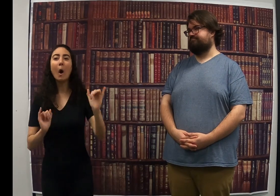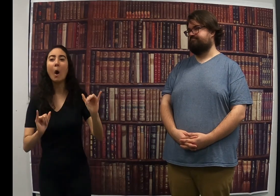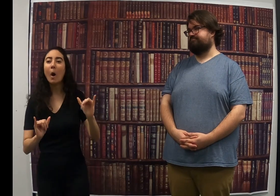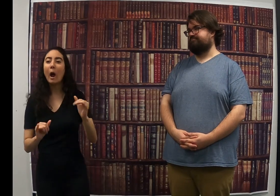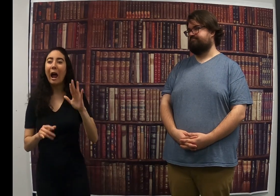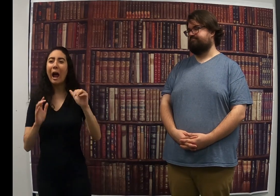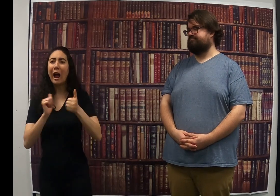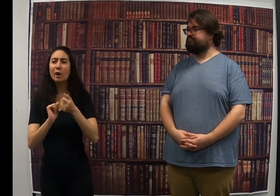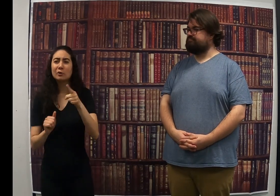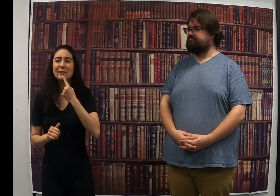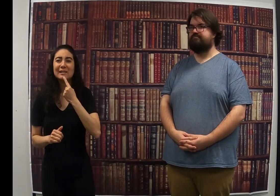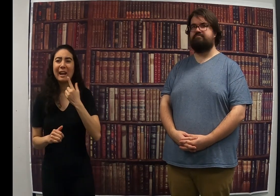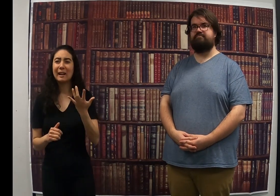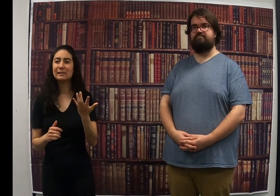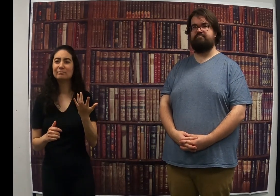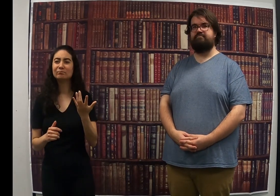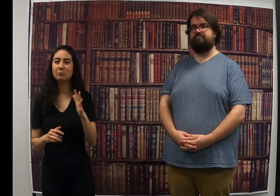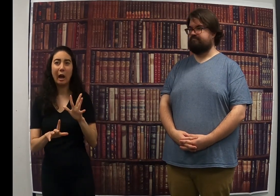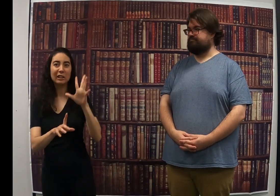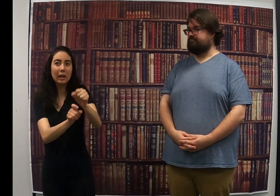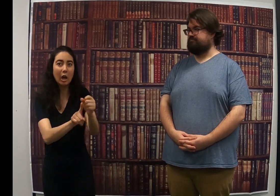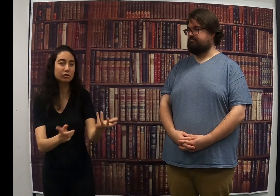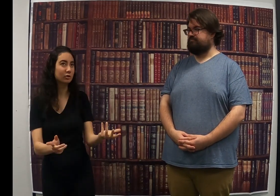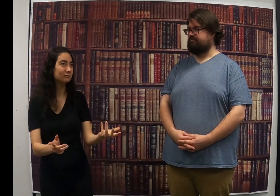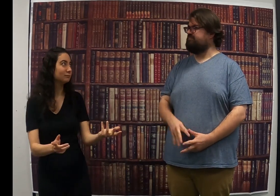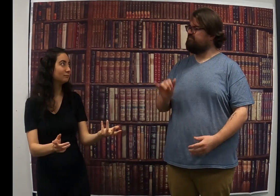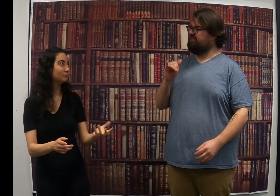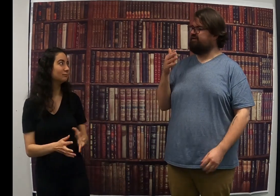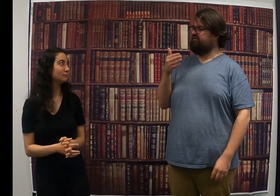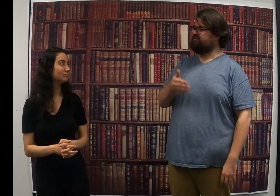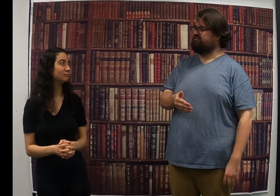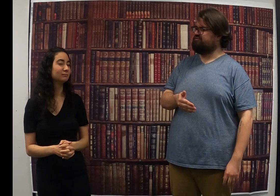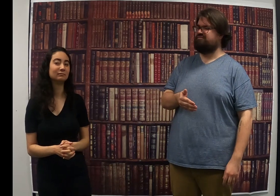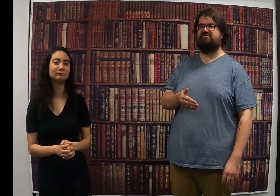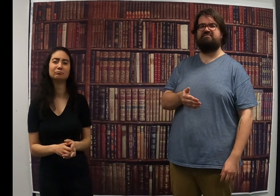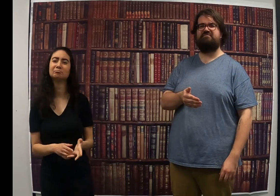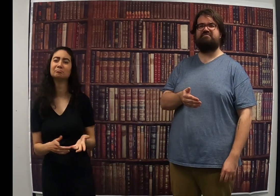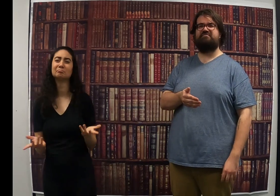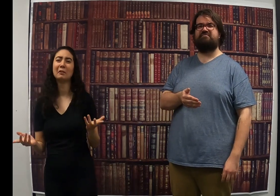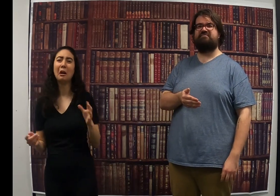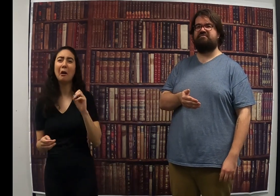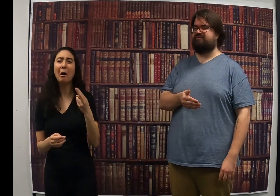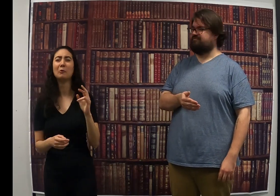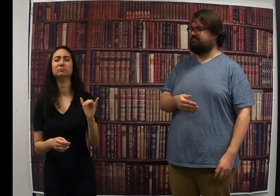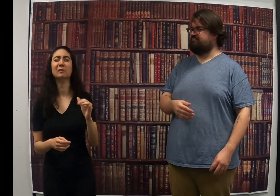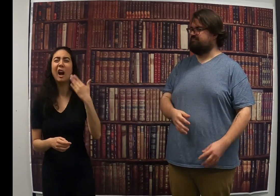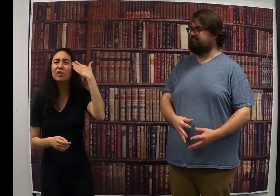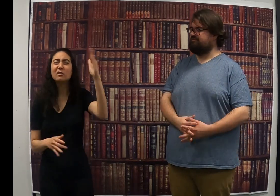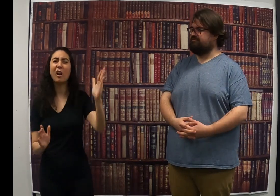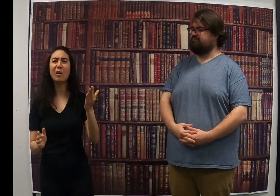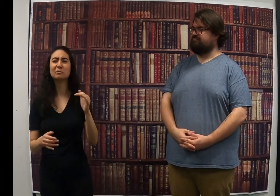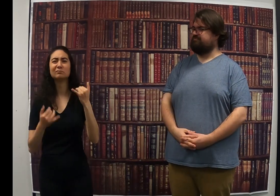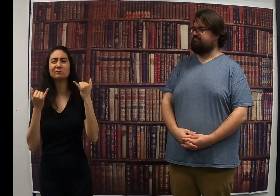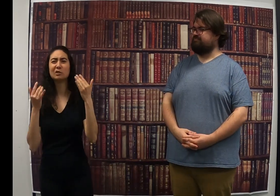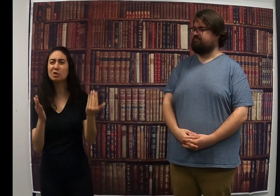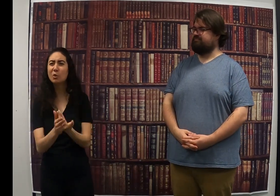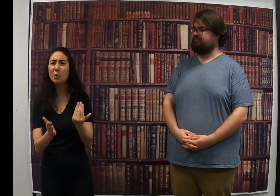how do you say it, Emrys? A catch? Like a fish. Oh, I don't know. New writers coming up with new terms every